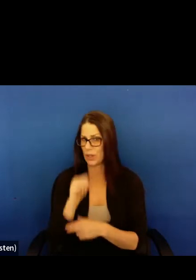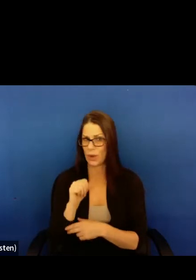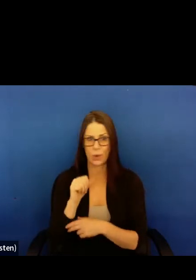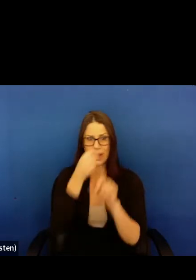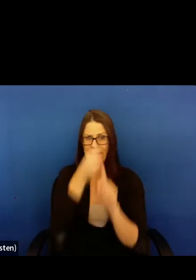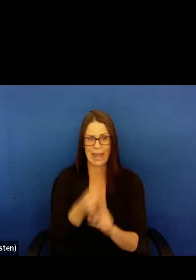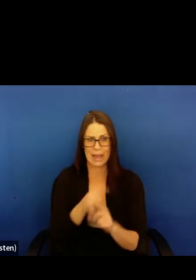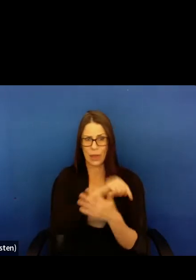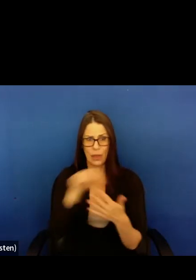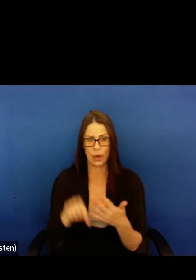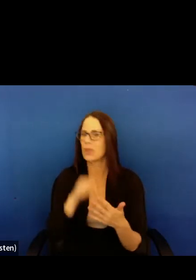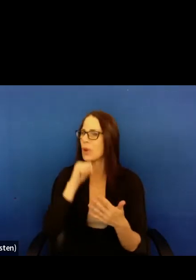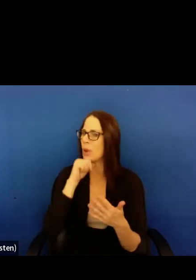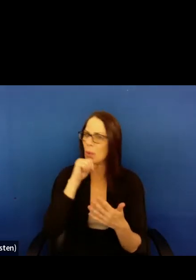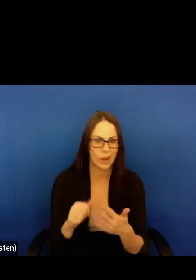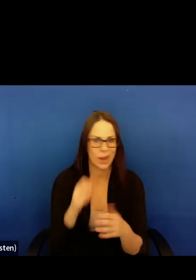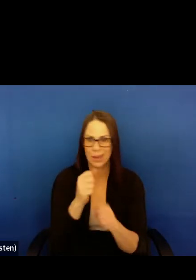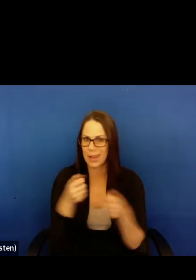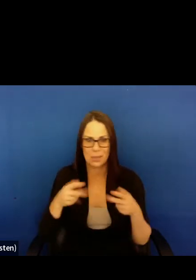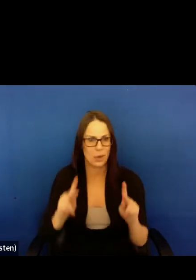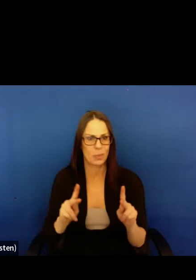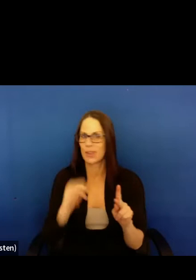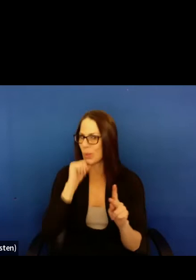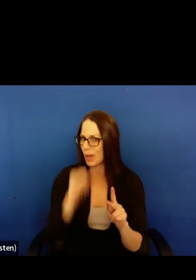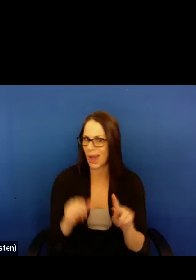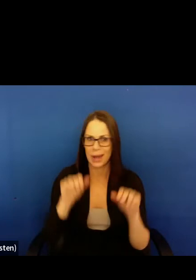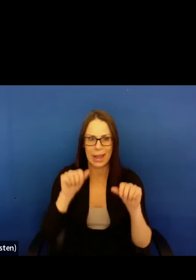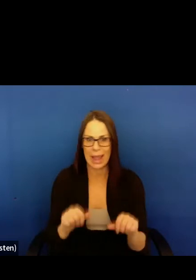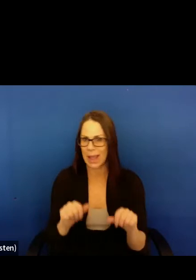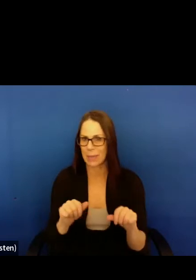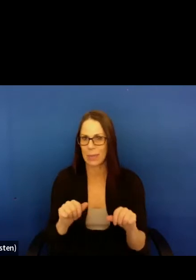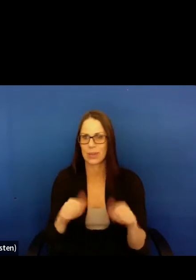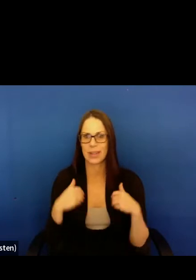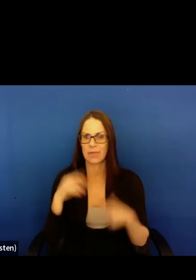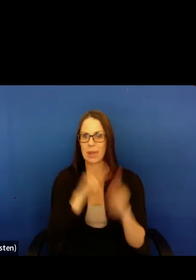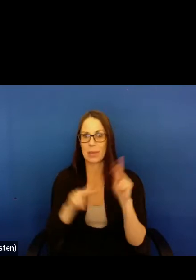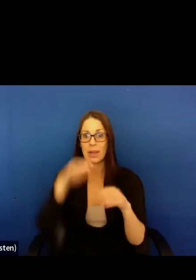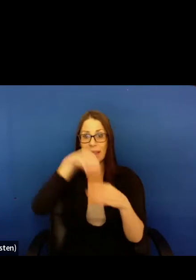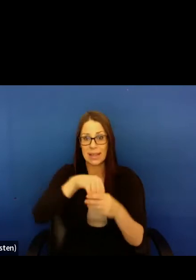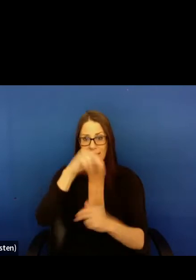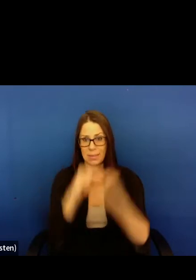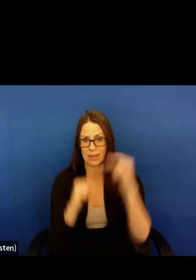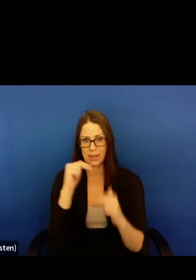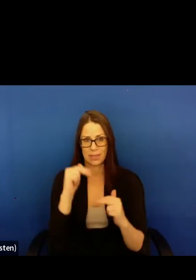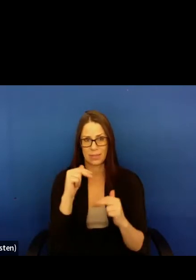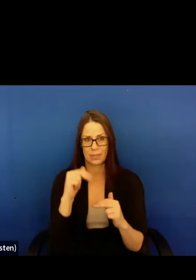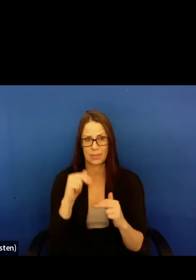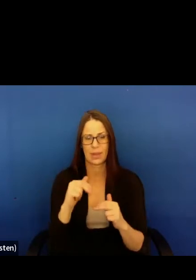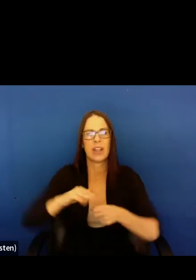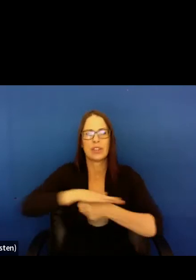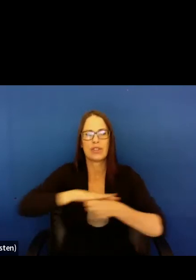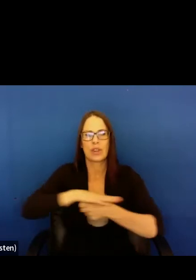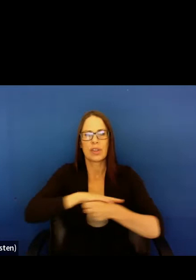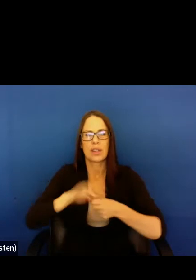not going to get our permits. We're not going to be able to get occupancy into a building. And its jurisdiction is really for any